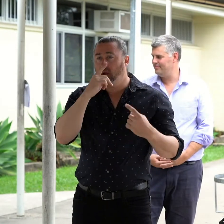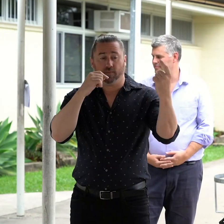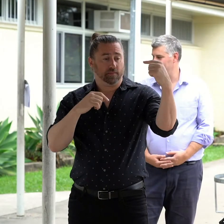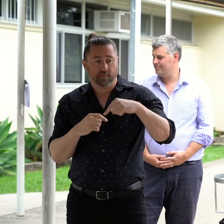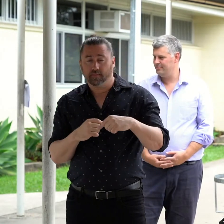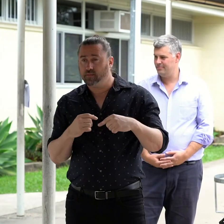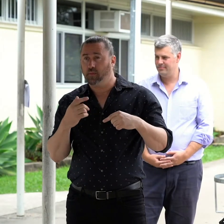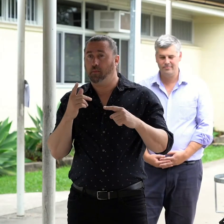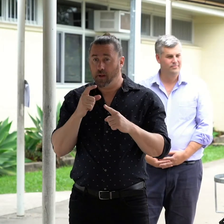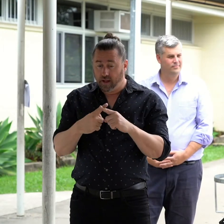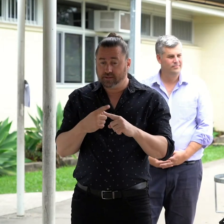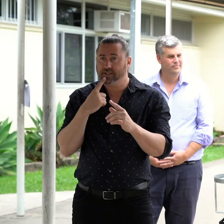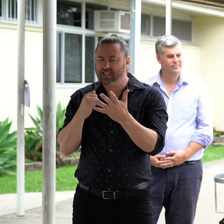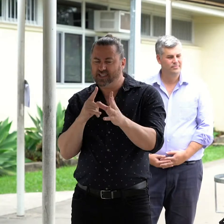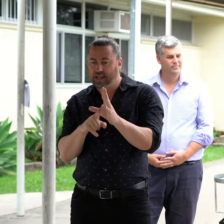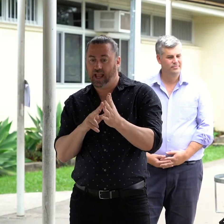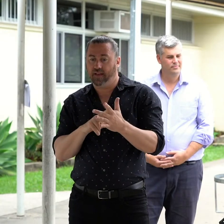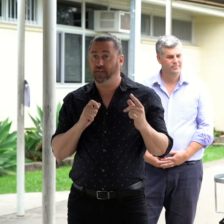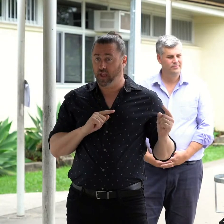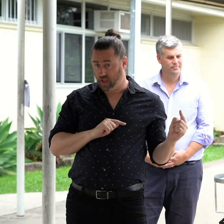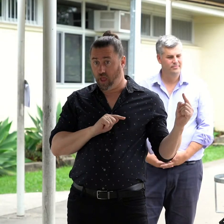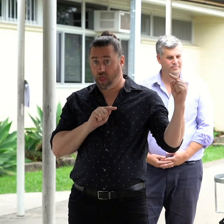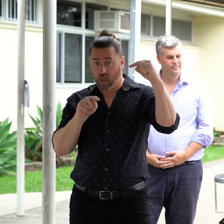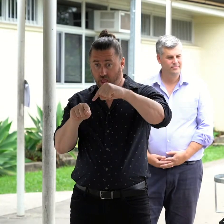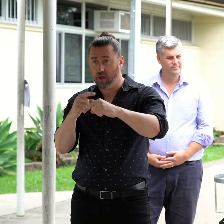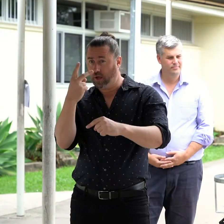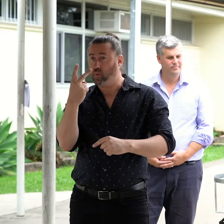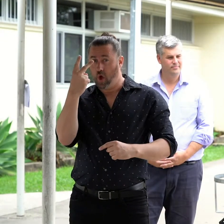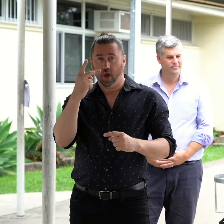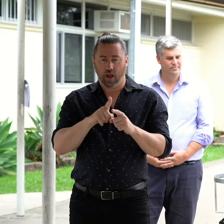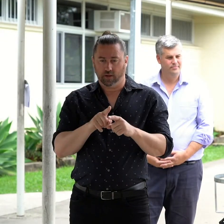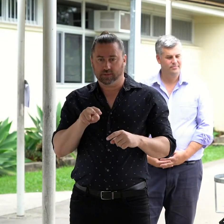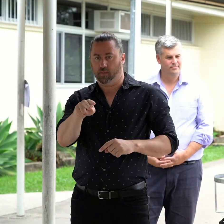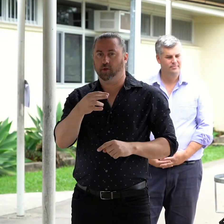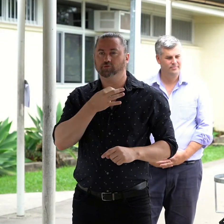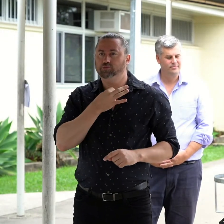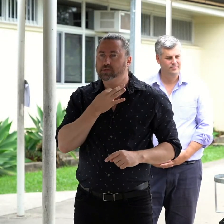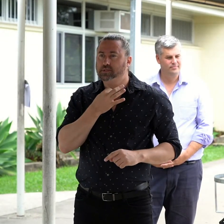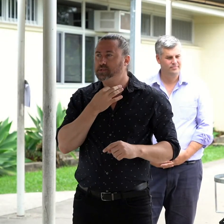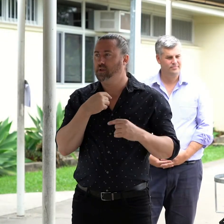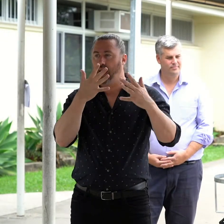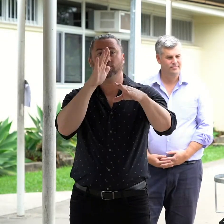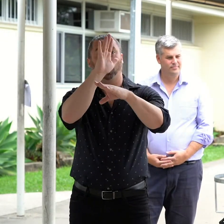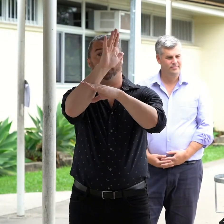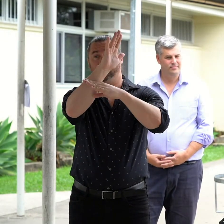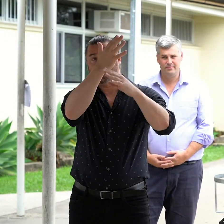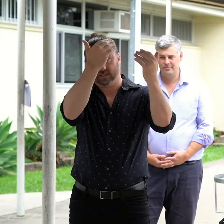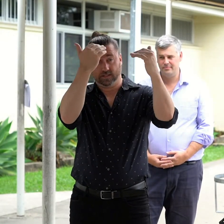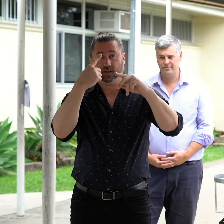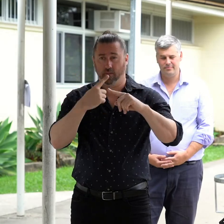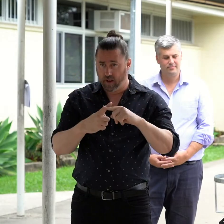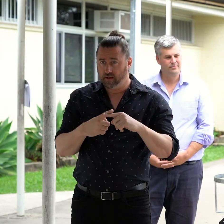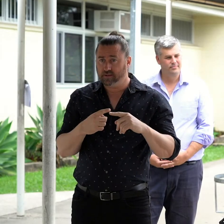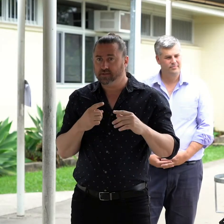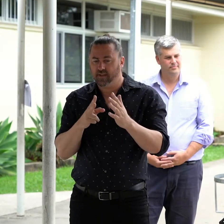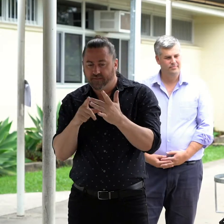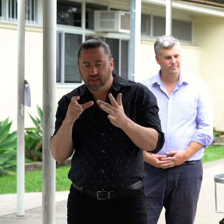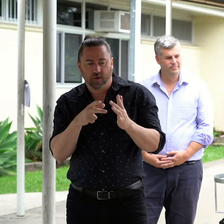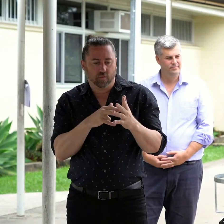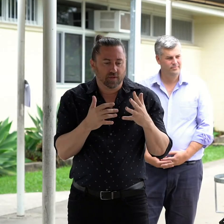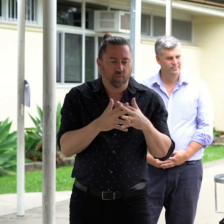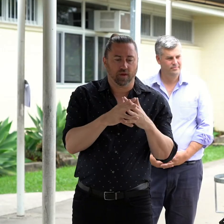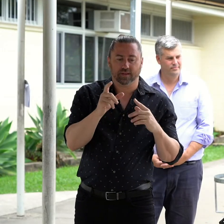all at once. We have to have a measured approach, a responsible approach in this virus coming into our community. When